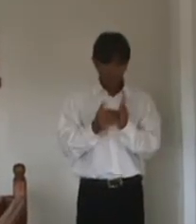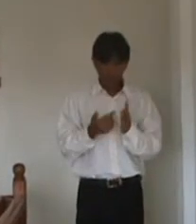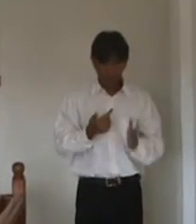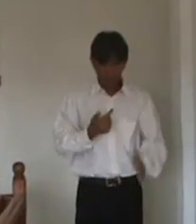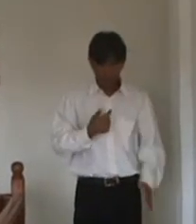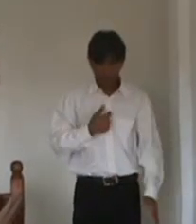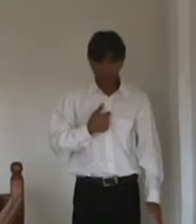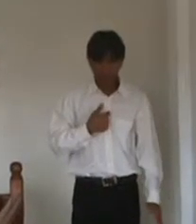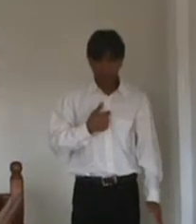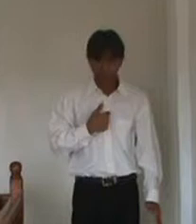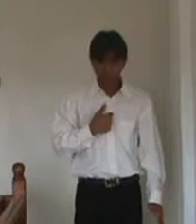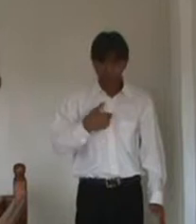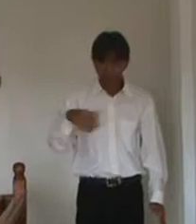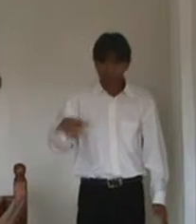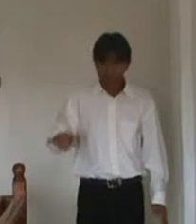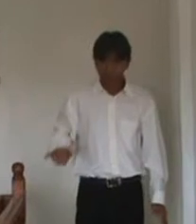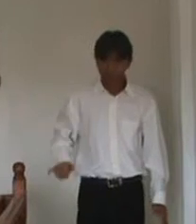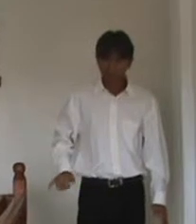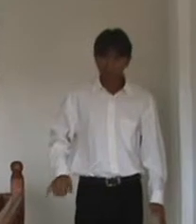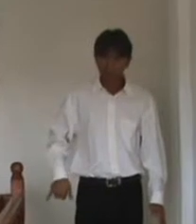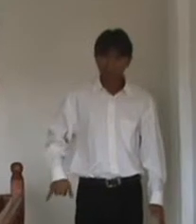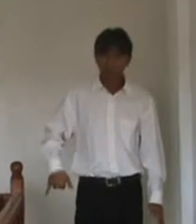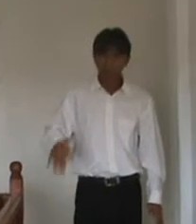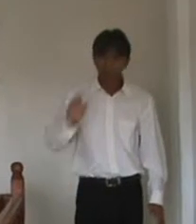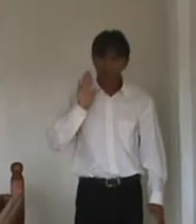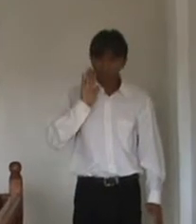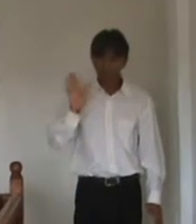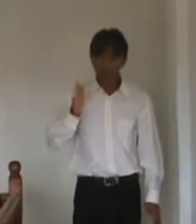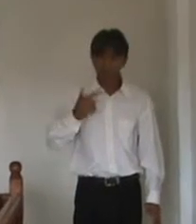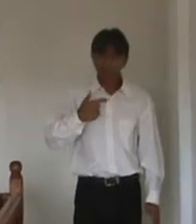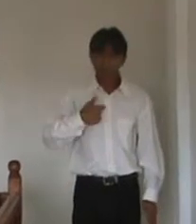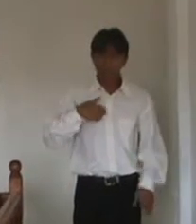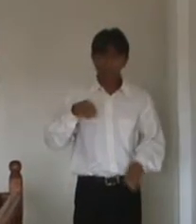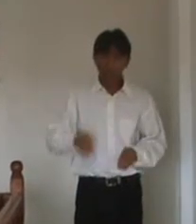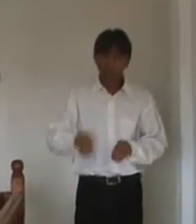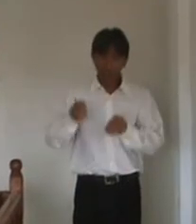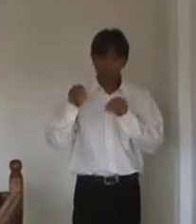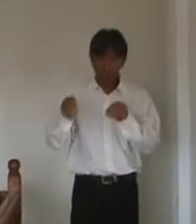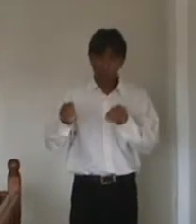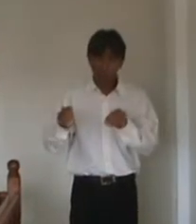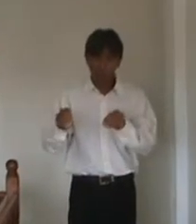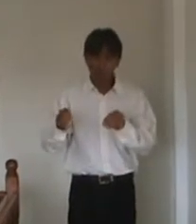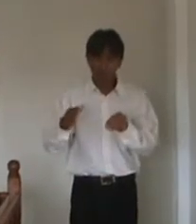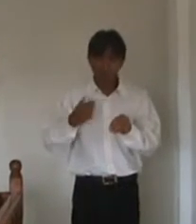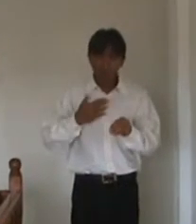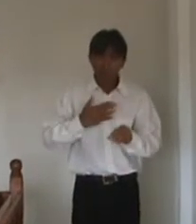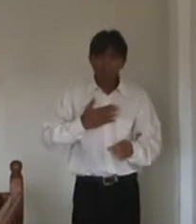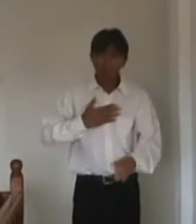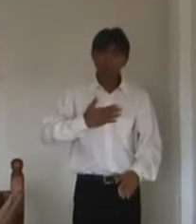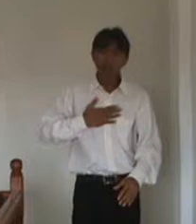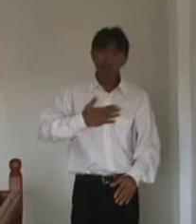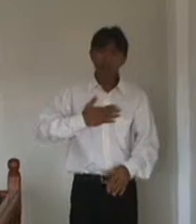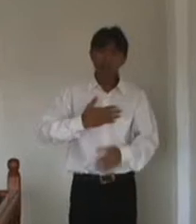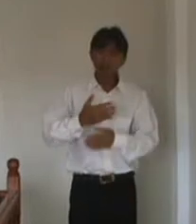me, yet will I put my